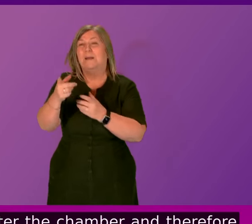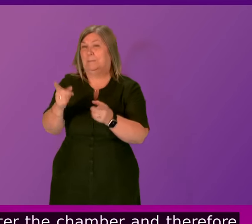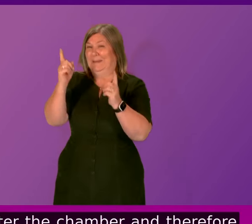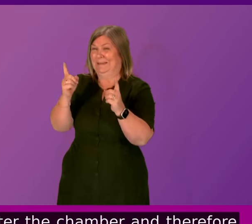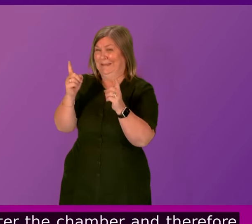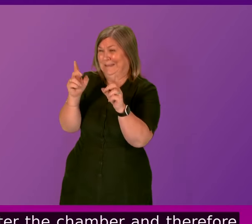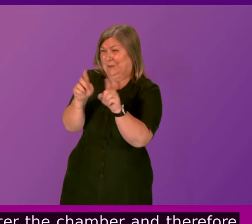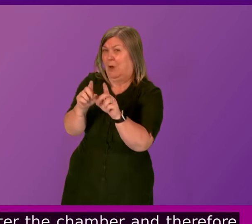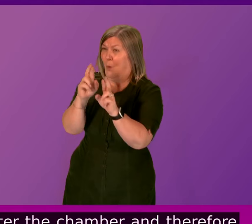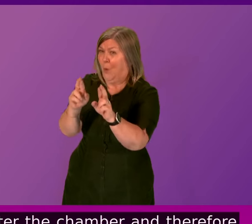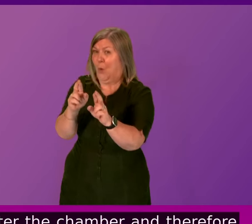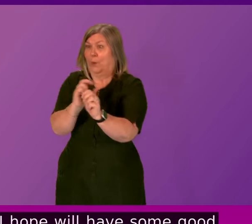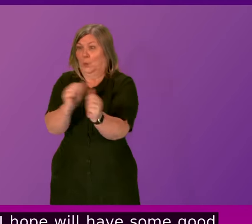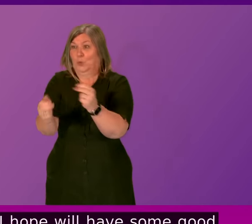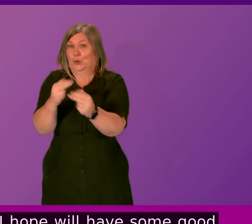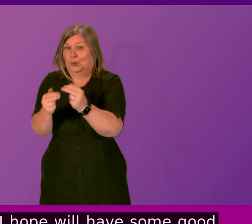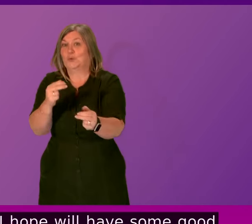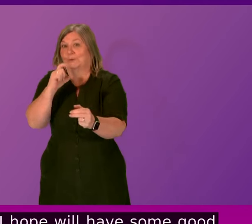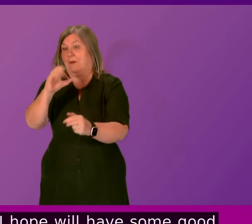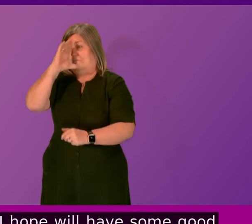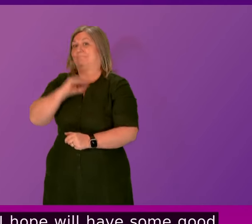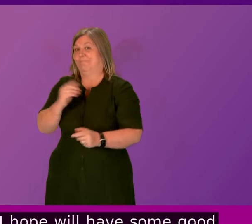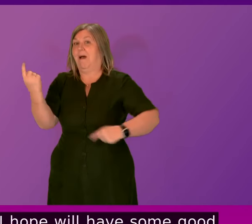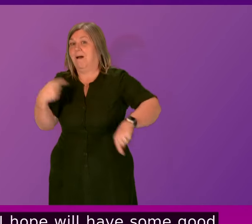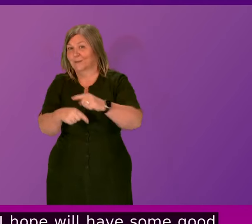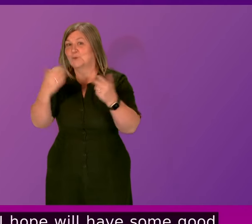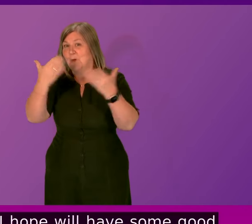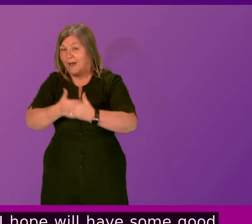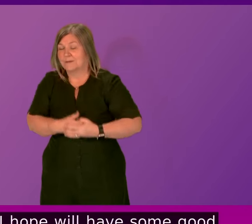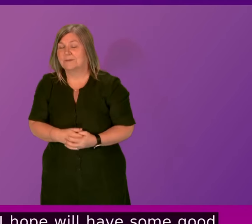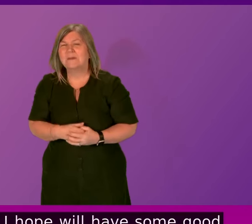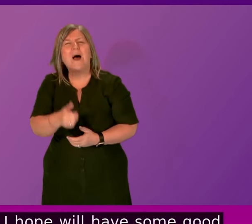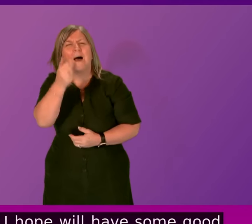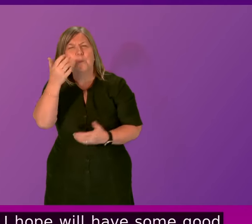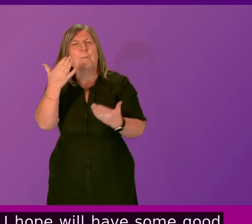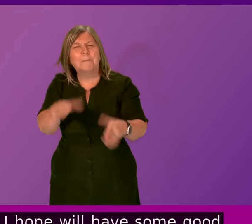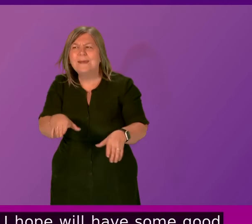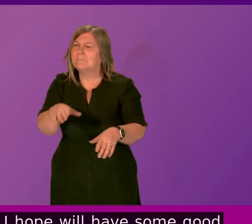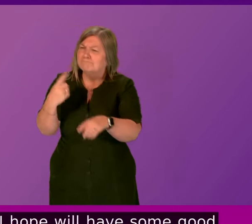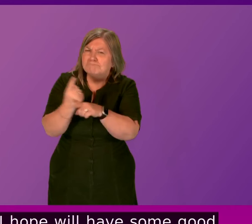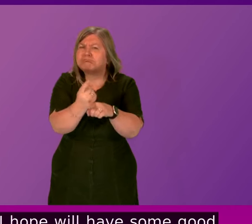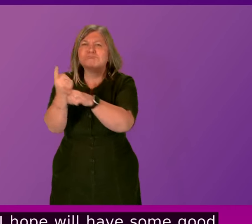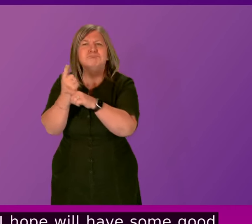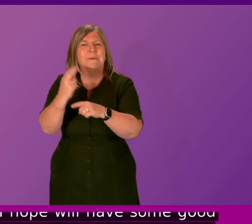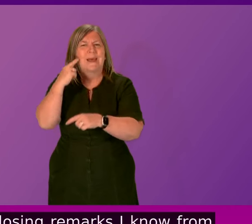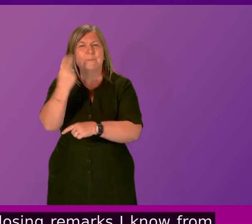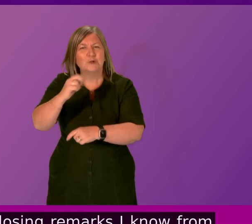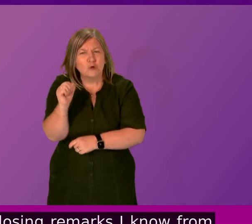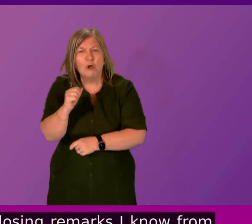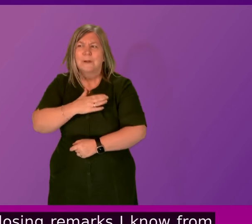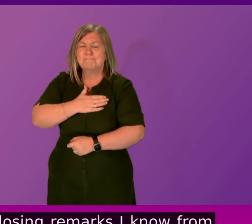news to bring to us in her closing remarks. I know from speaking to members of Deafblind